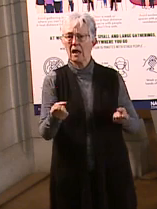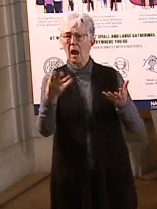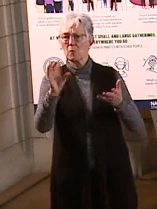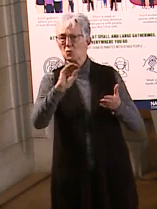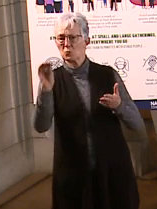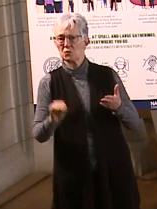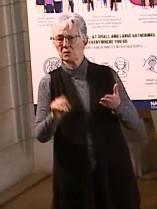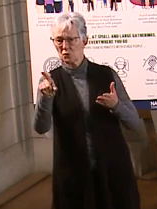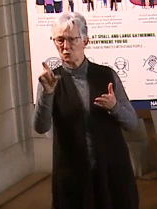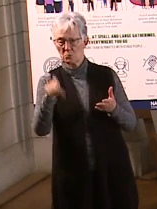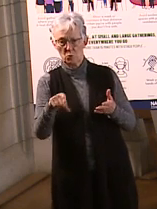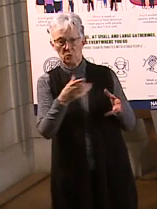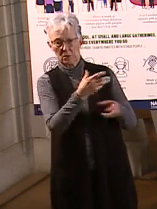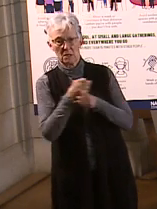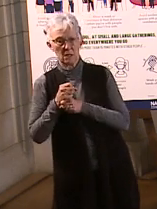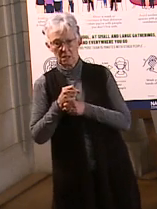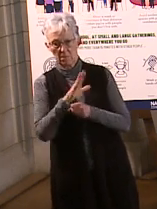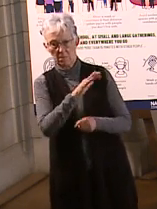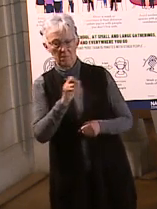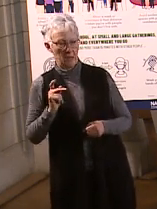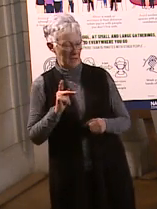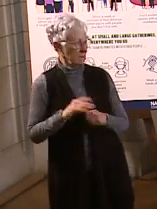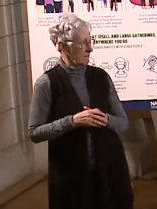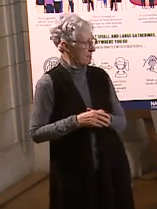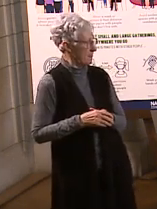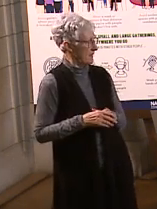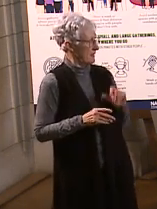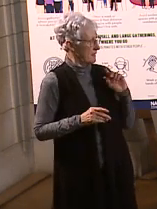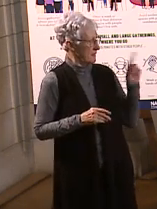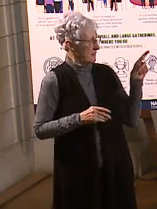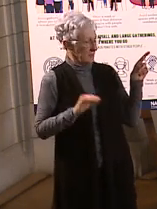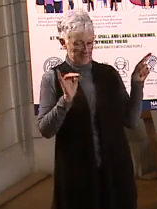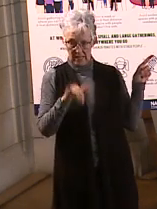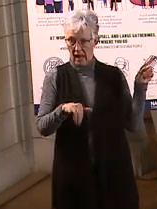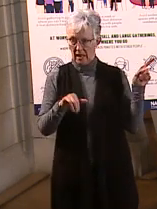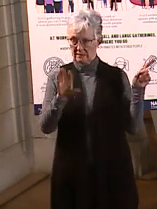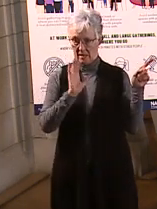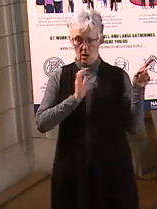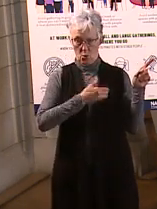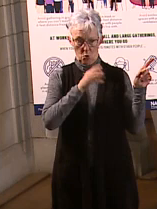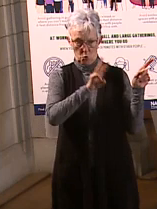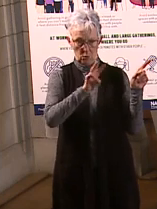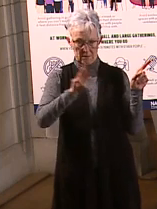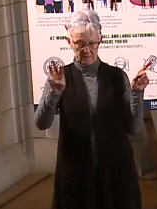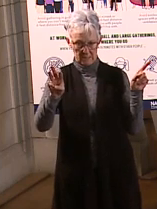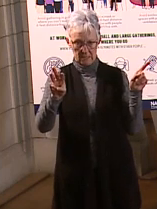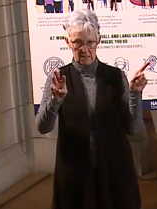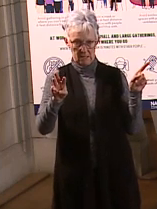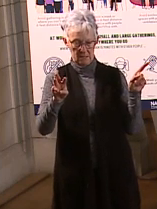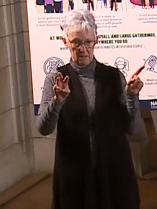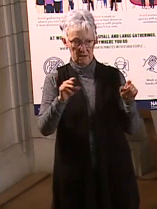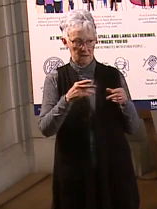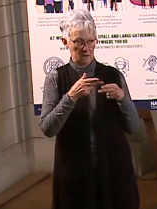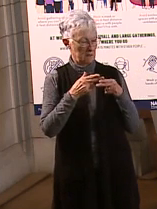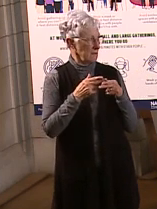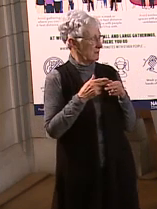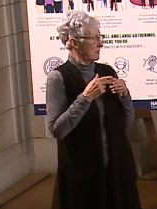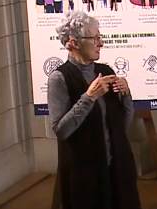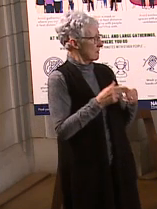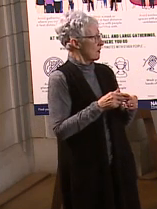is the Nebraska Department of Revenue website. And if you go to the website, it's under the What's